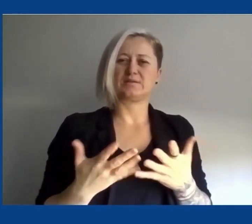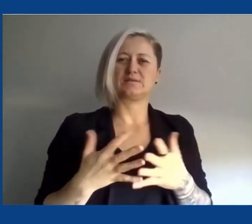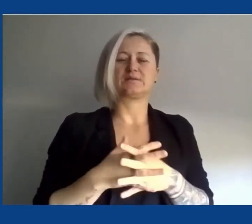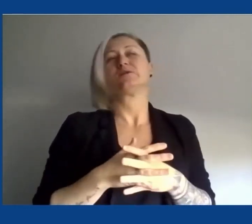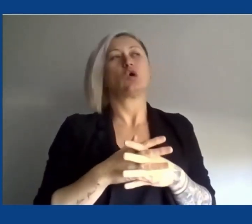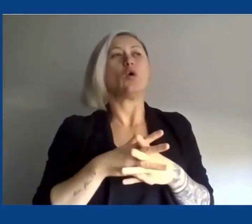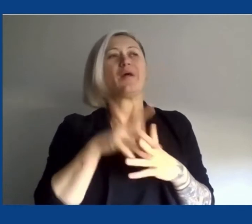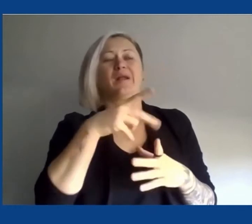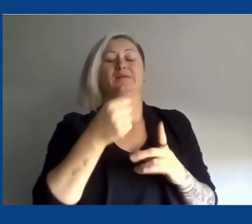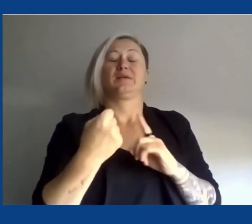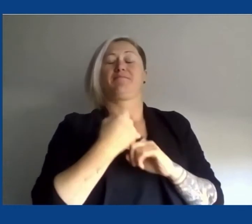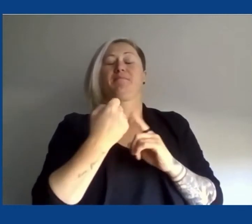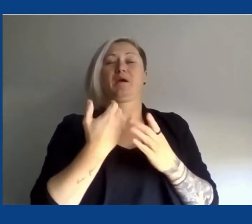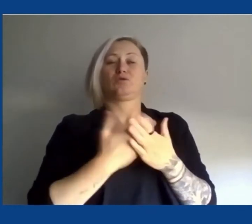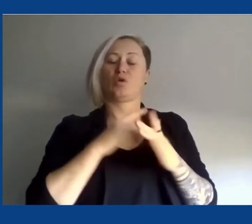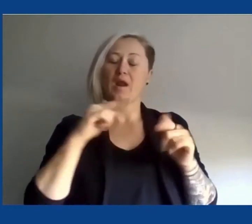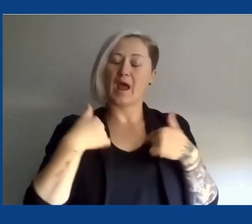well-being.